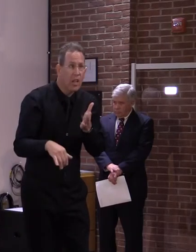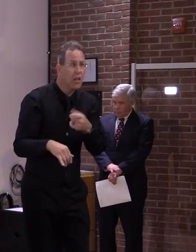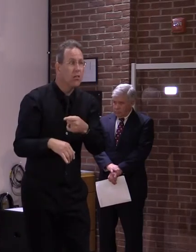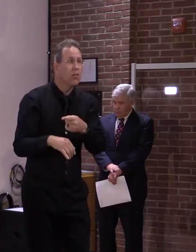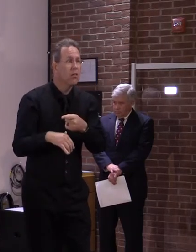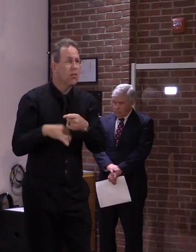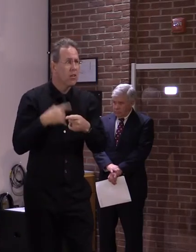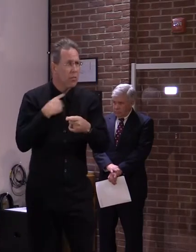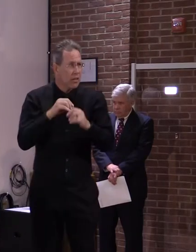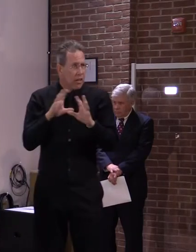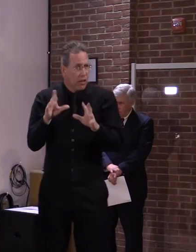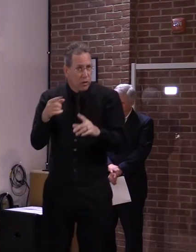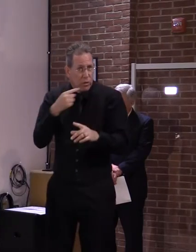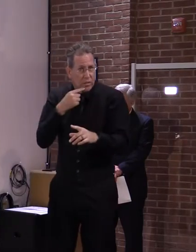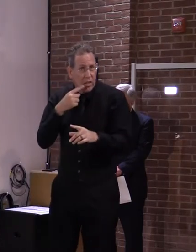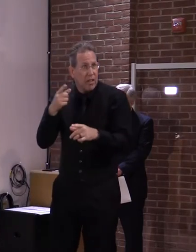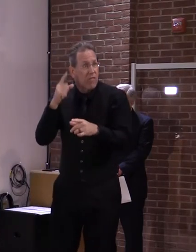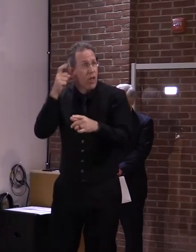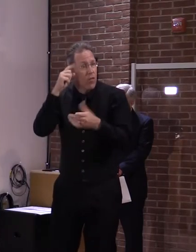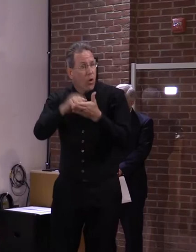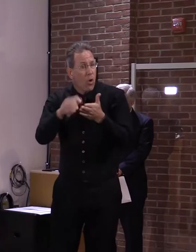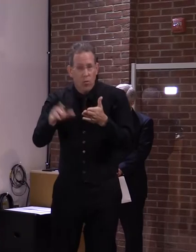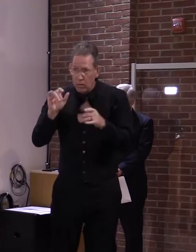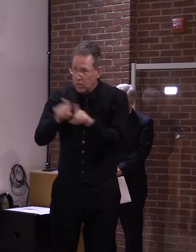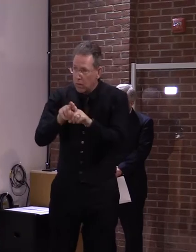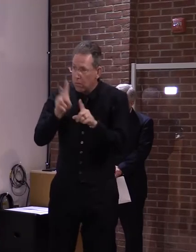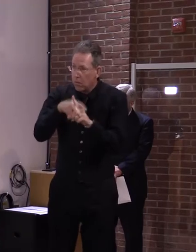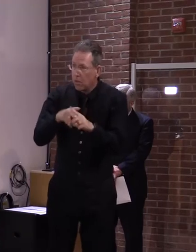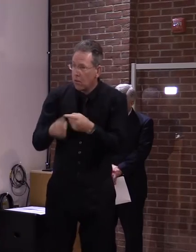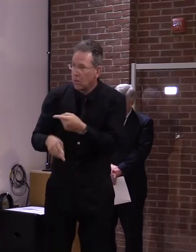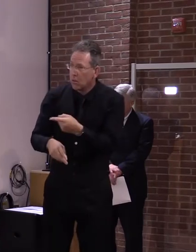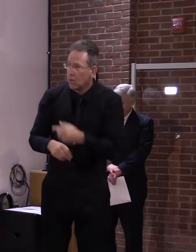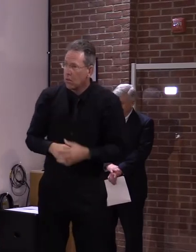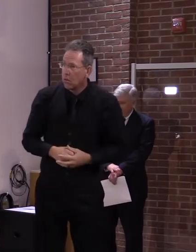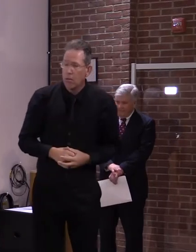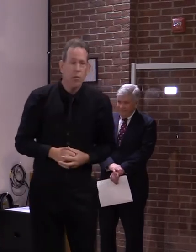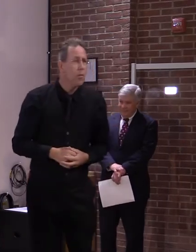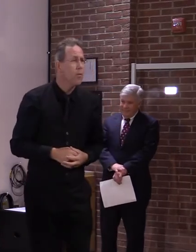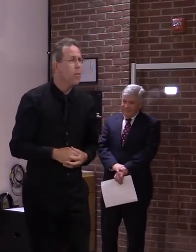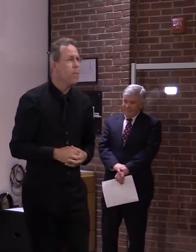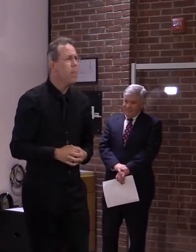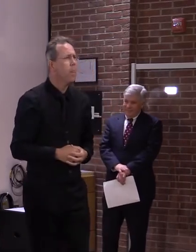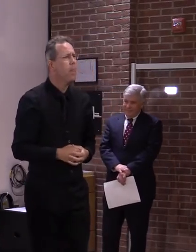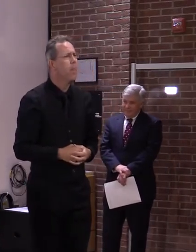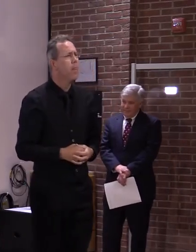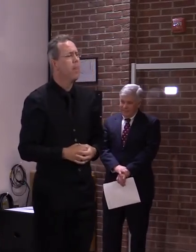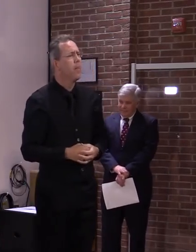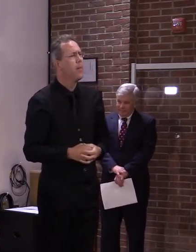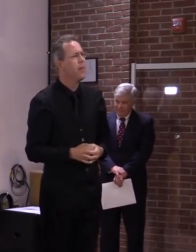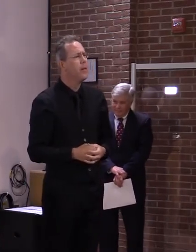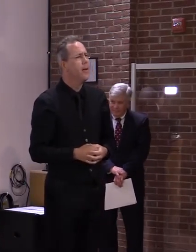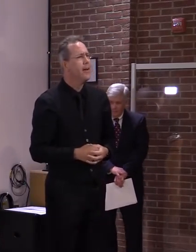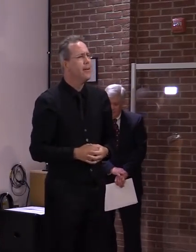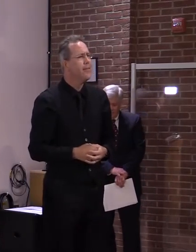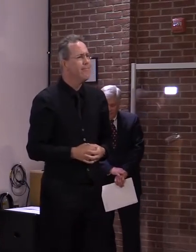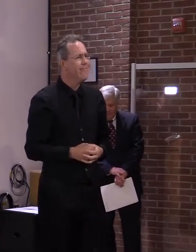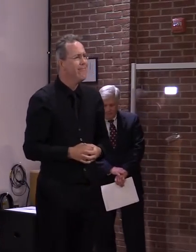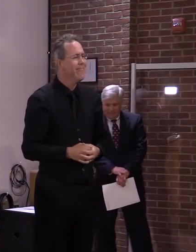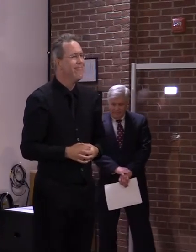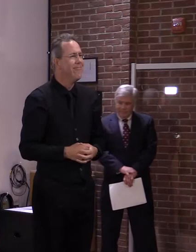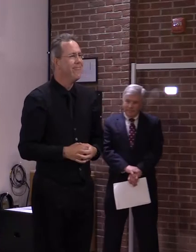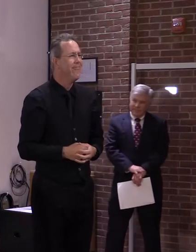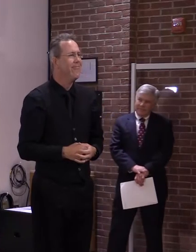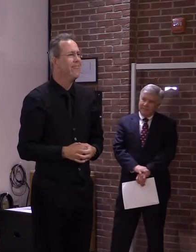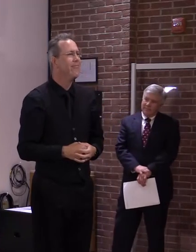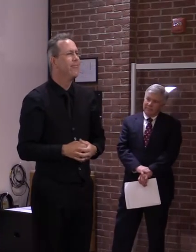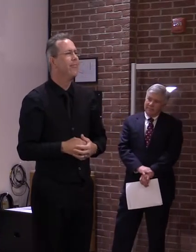that from the last time somebody asked. That's for the governor, I think. Yeah. Aaron, as I think I've